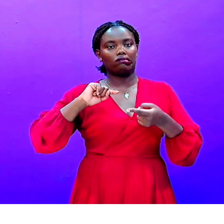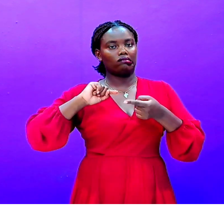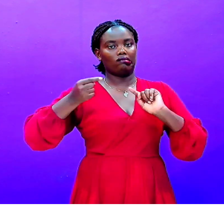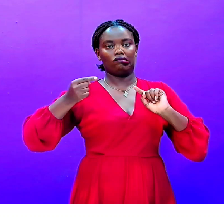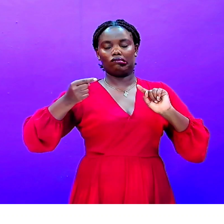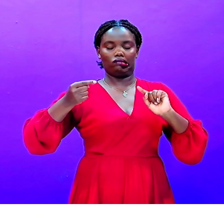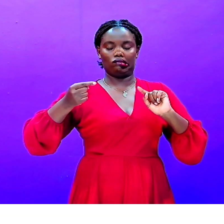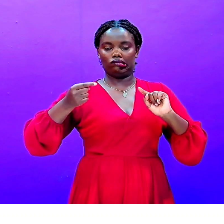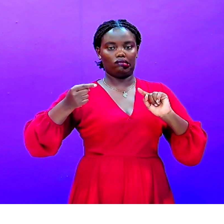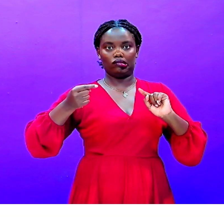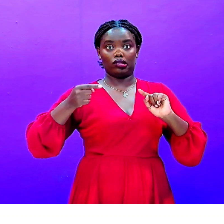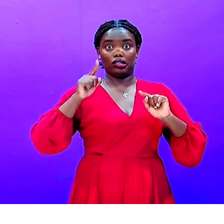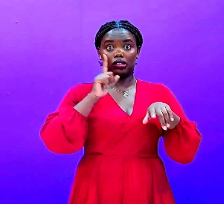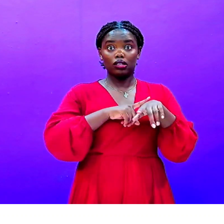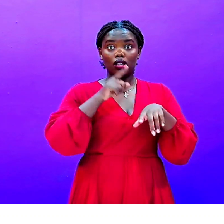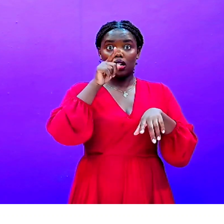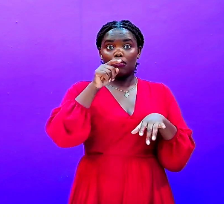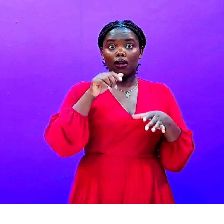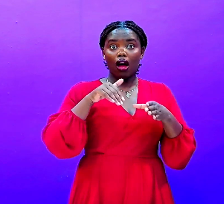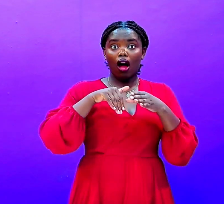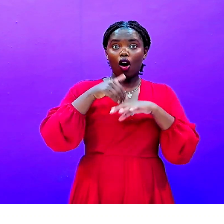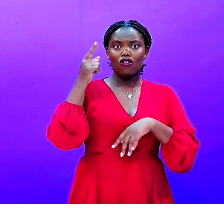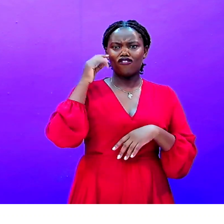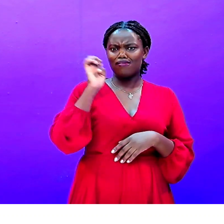flight and may have jumped out.